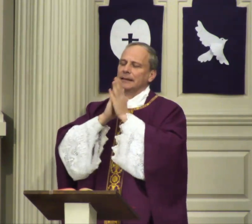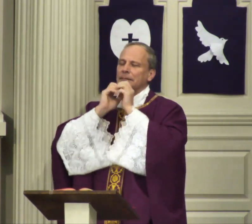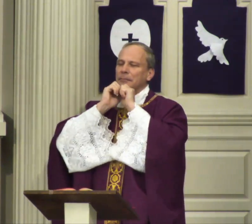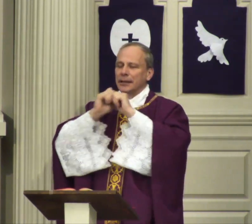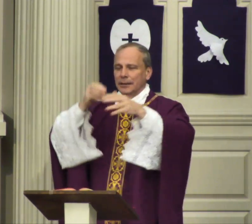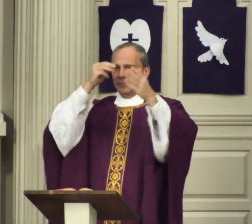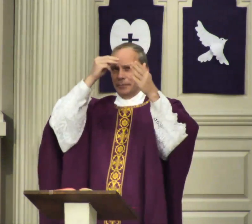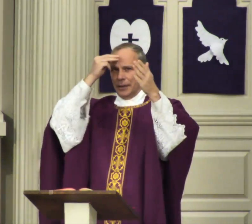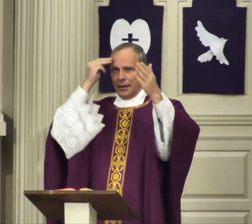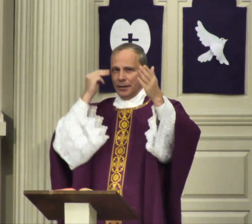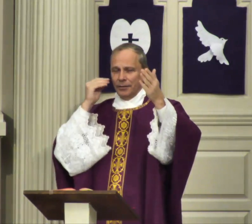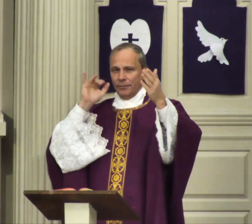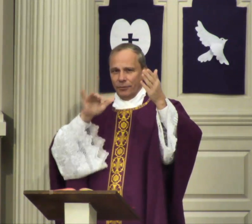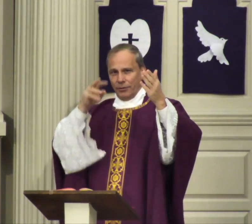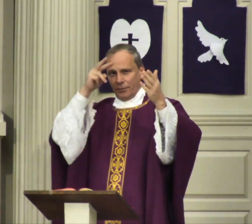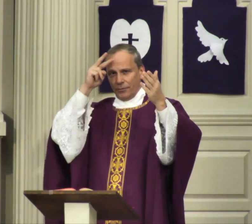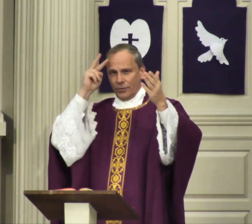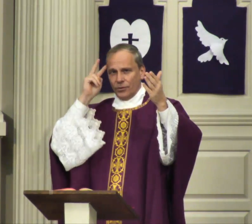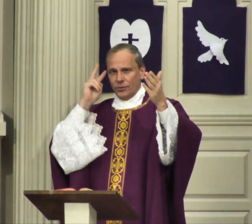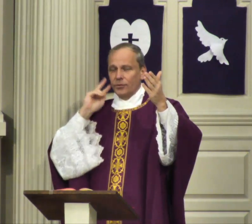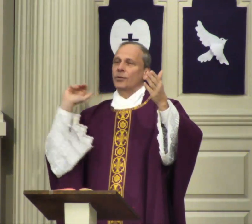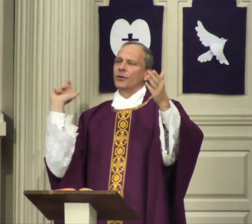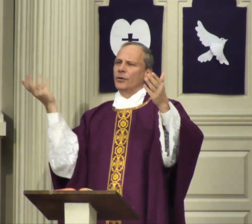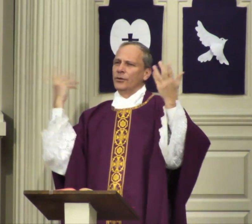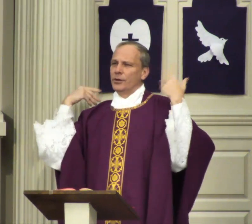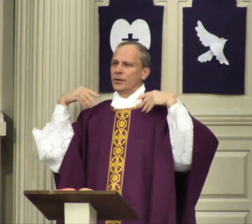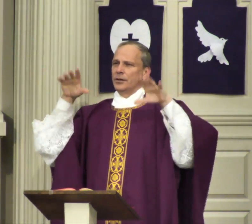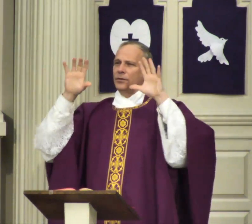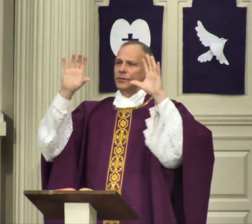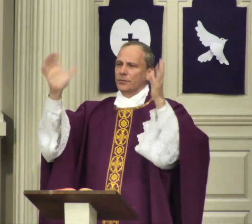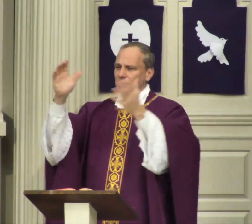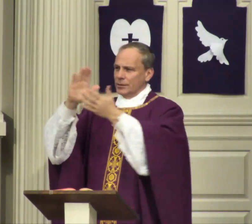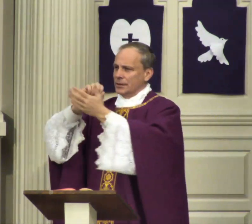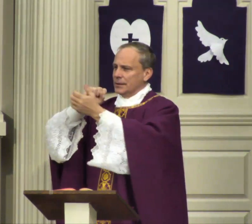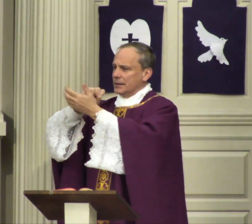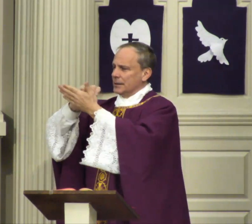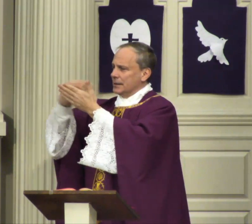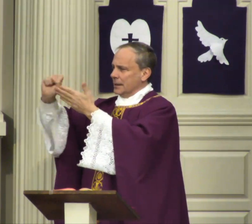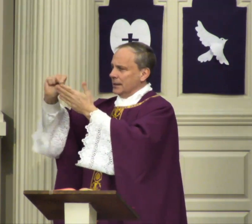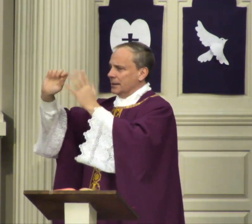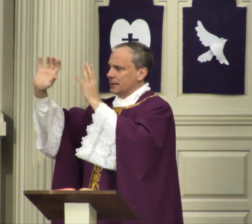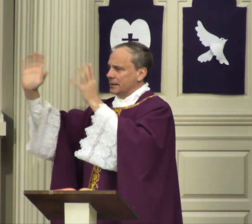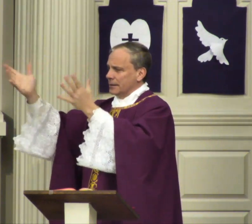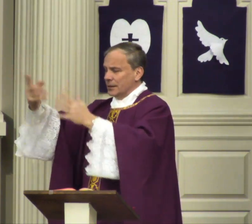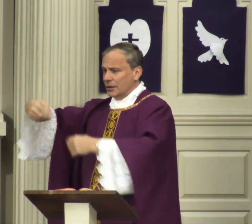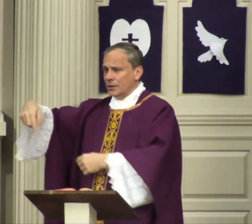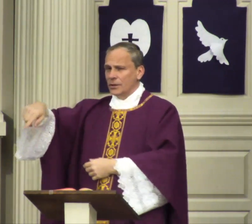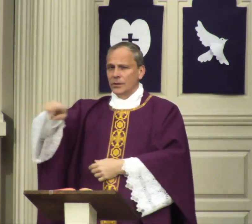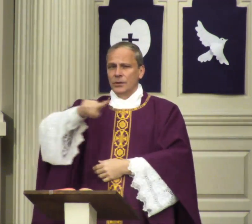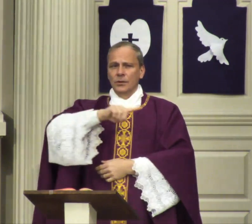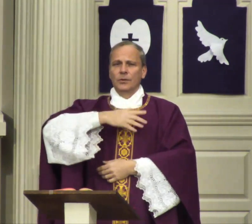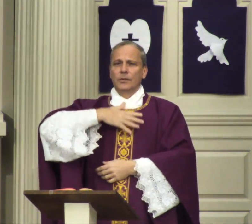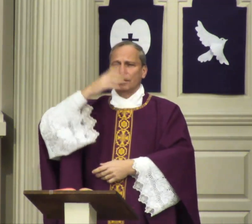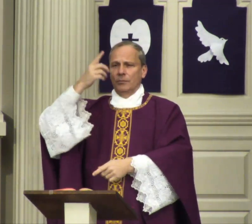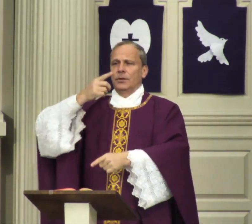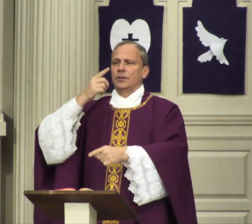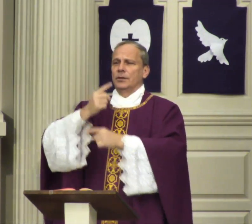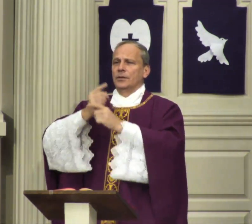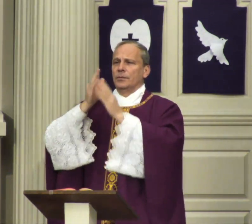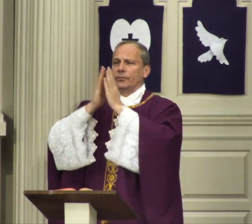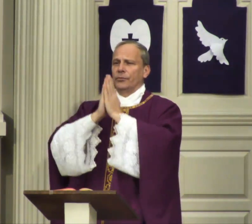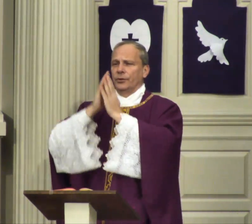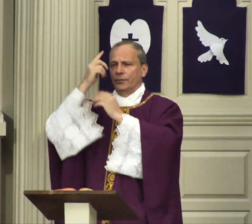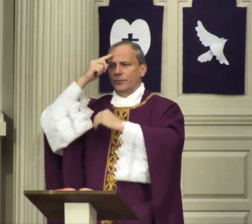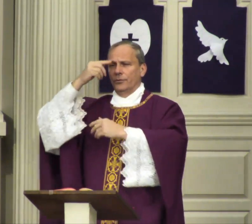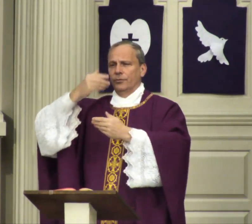through my fault, through my most grievous fault. Therefore, I ask Blessed Mary, Ever Virgin, all the angels and saints, and you,